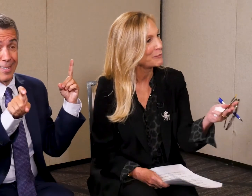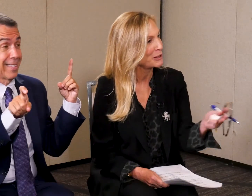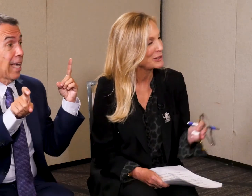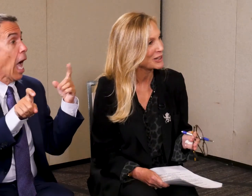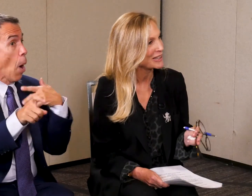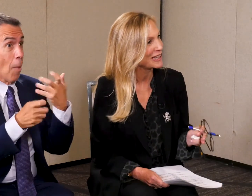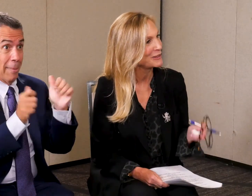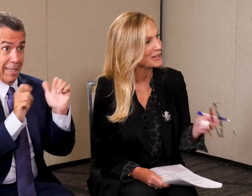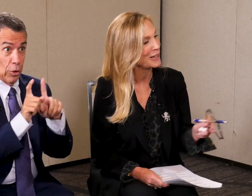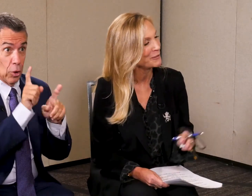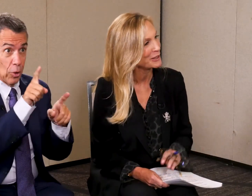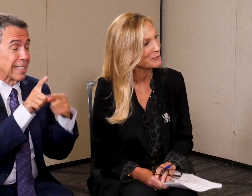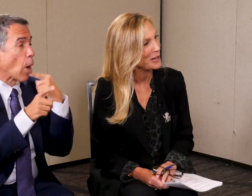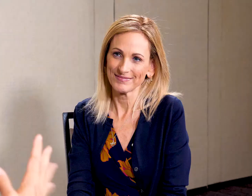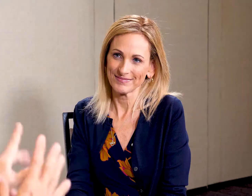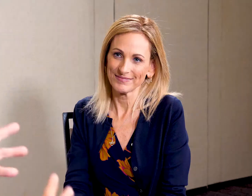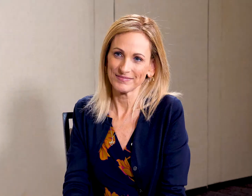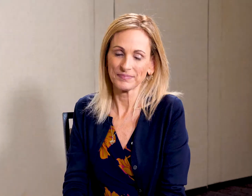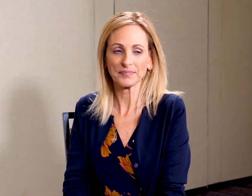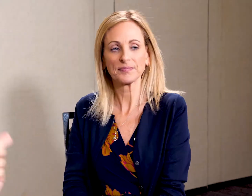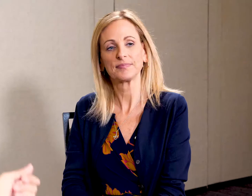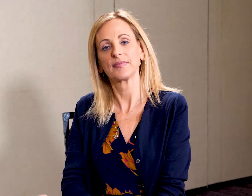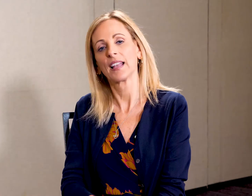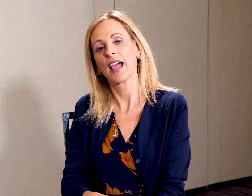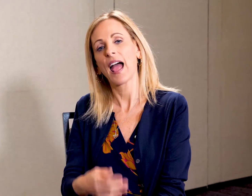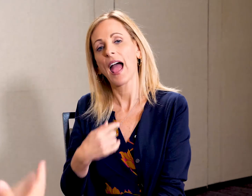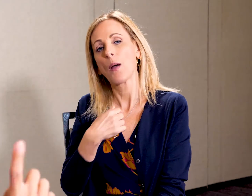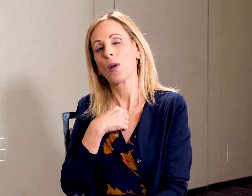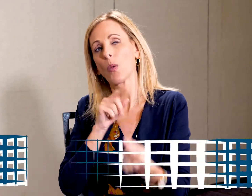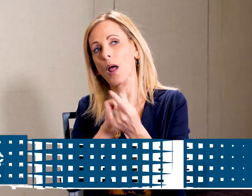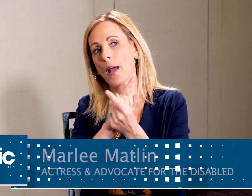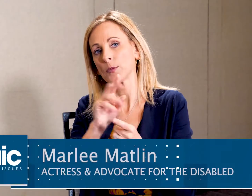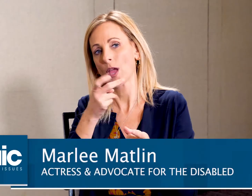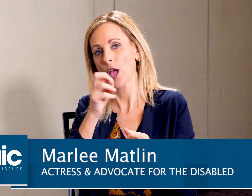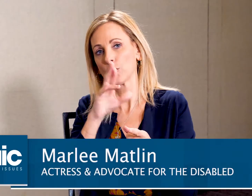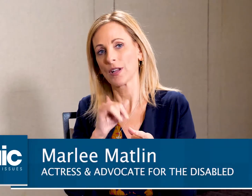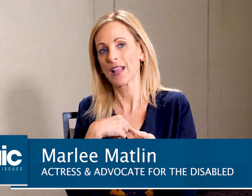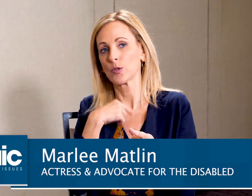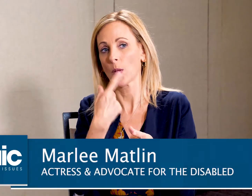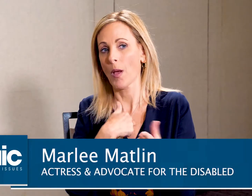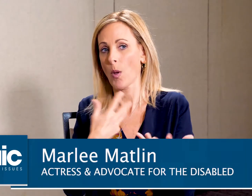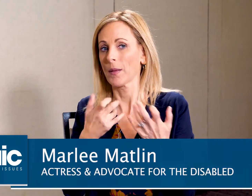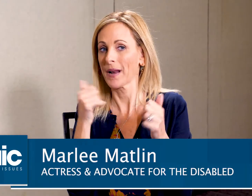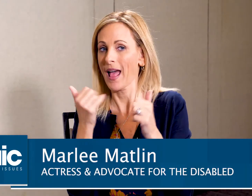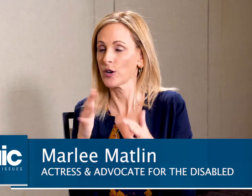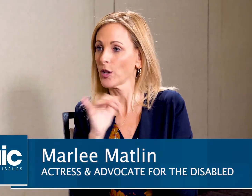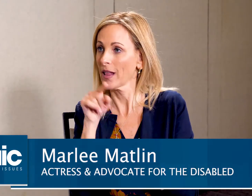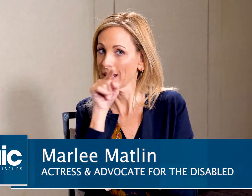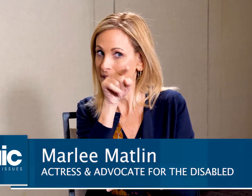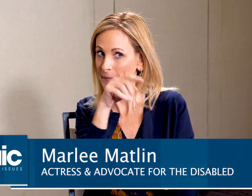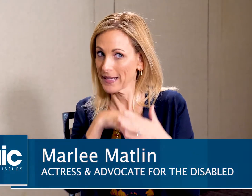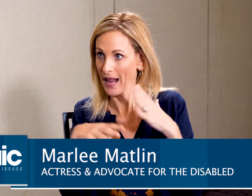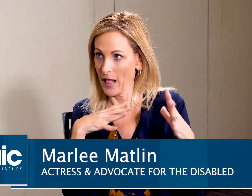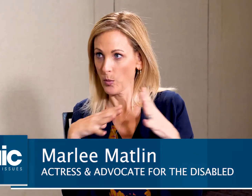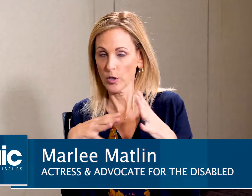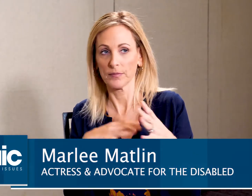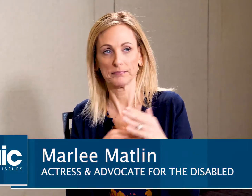be just like you." Tell what your mom said and what his answer was. Well, I went up to Henry and I said, "I wanted to be an actor in Hollywood just like you in